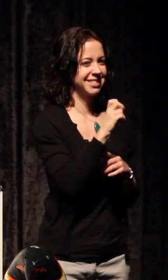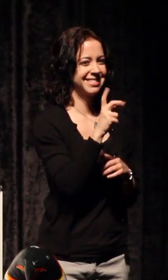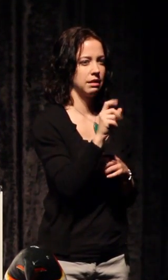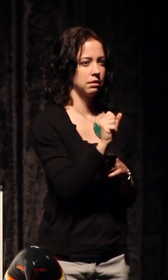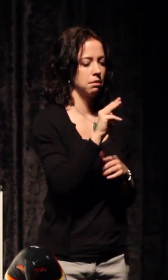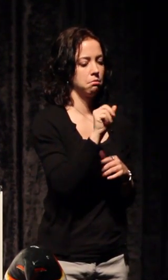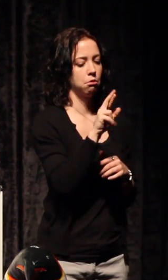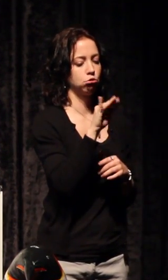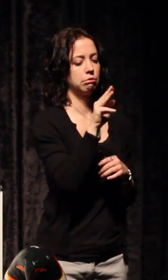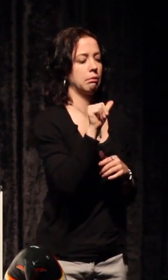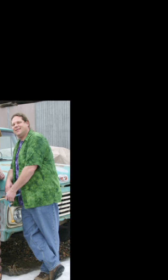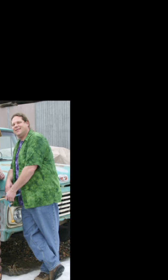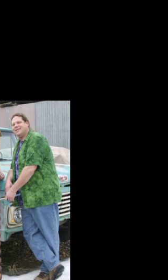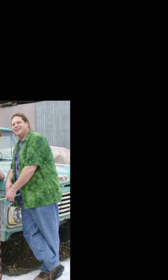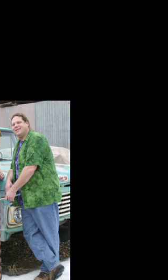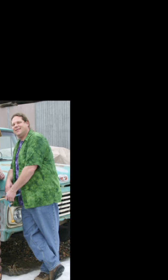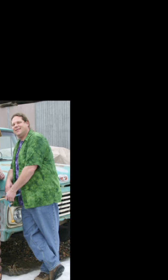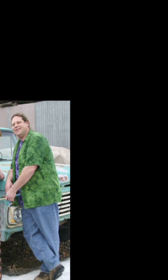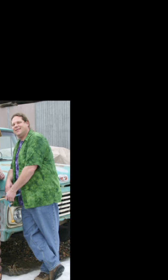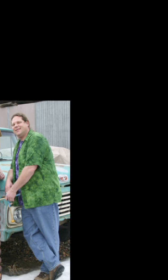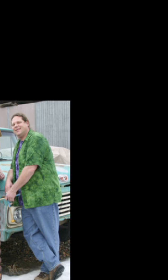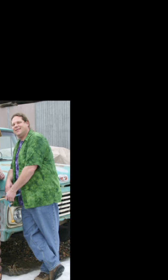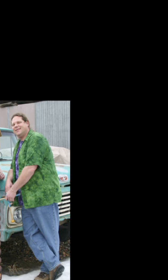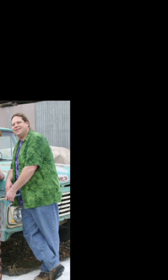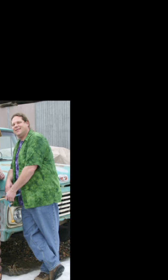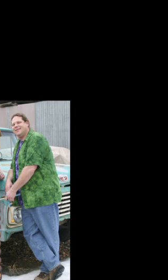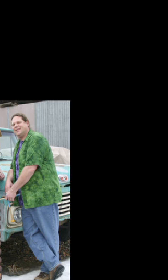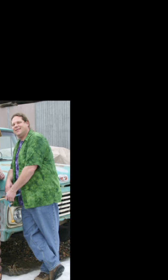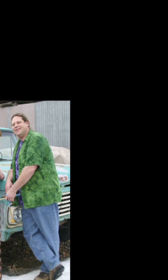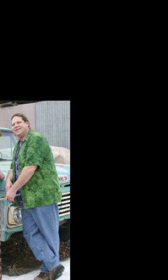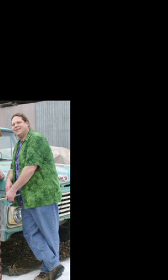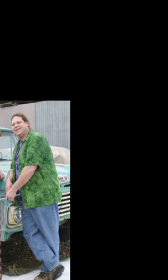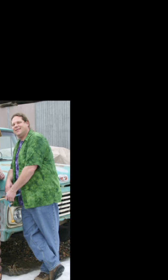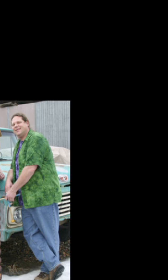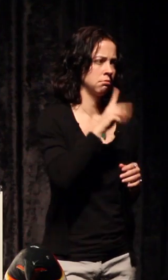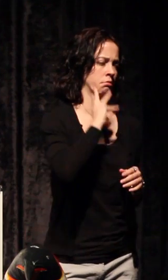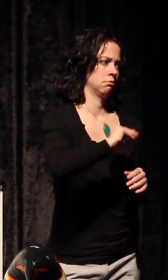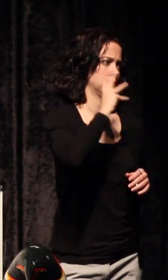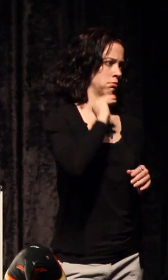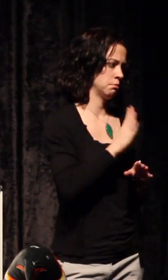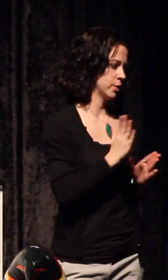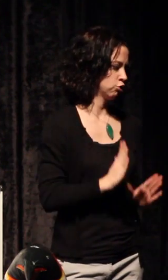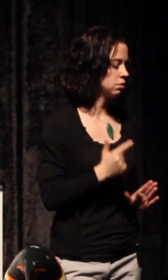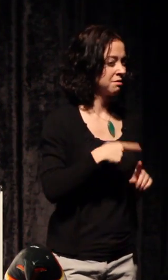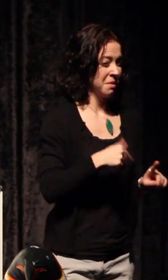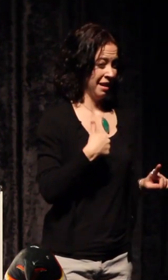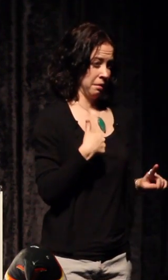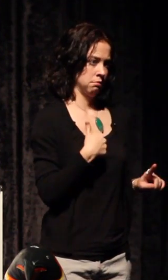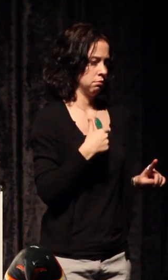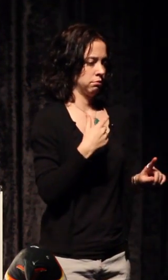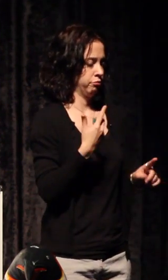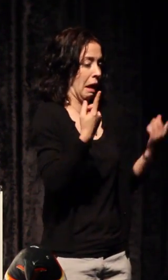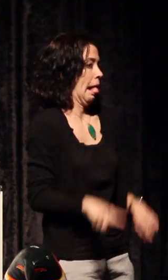you to talk about the fact that even though many of my band members are very seasoned musicians, I came upon being a musician accidentally, and you can